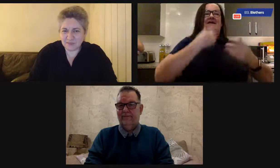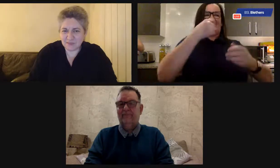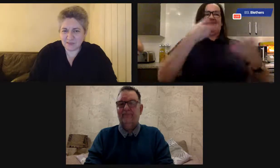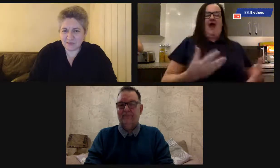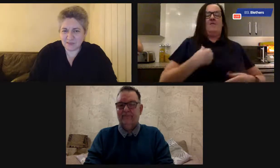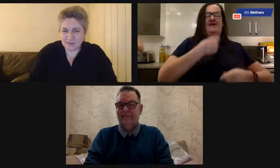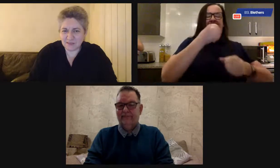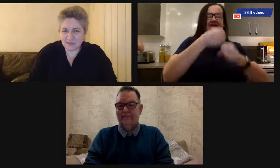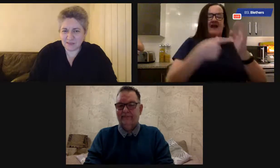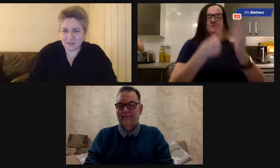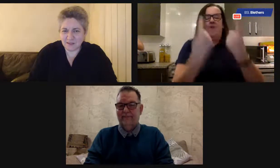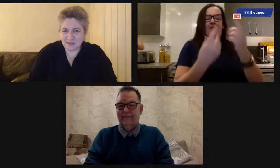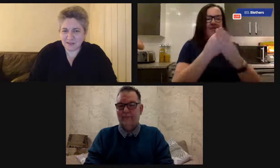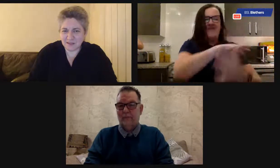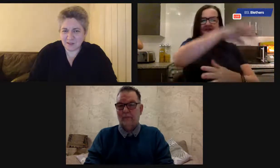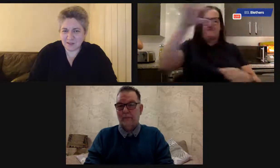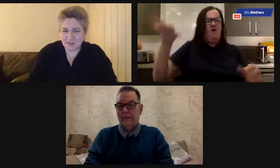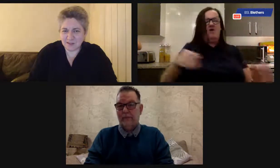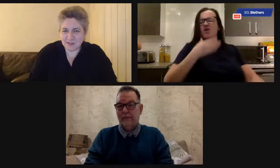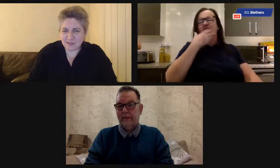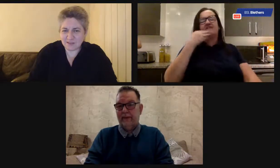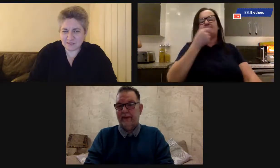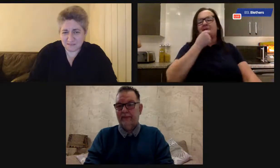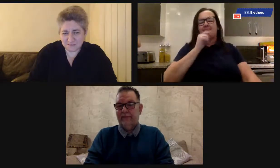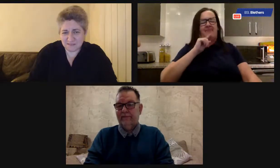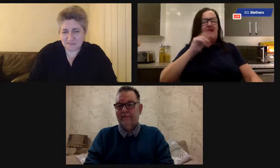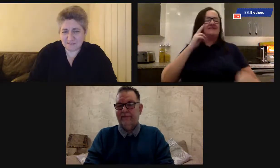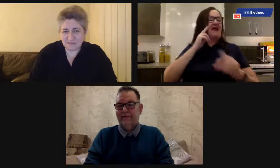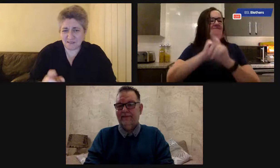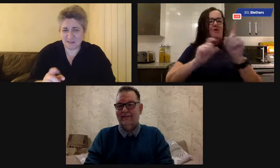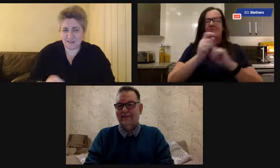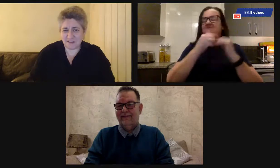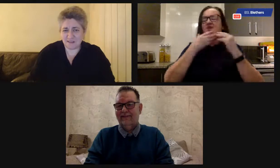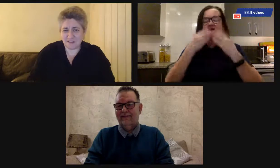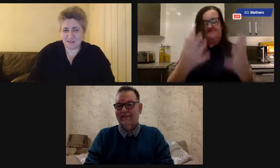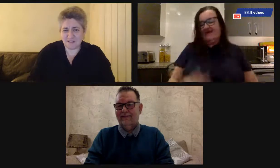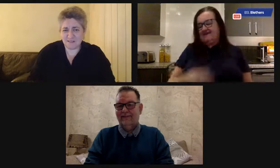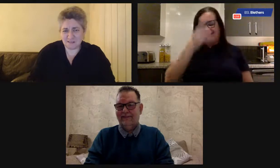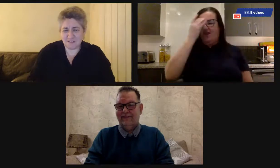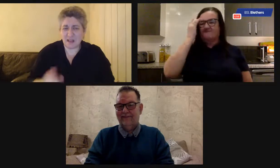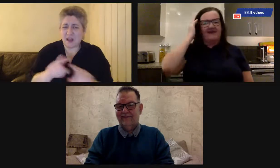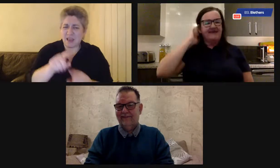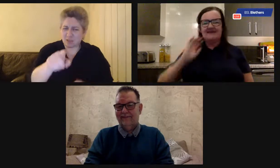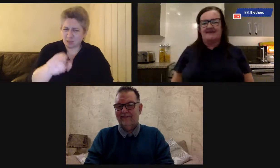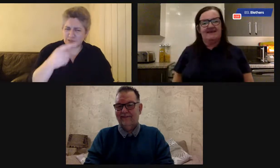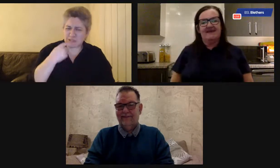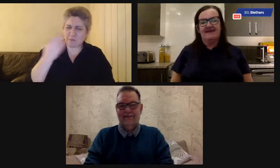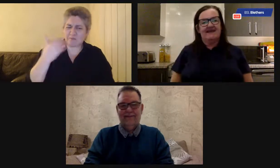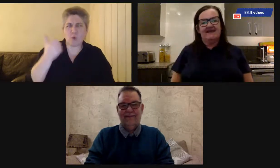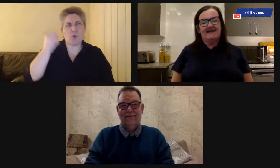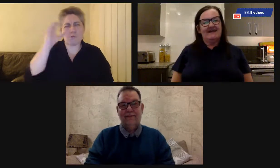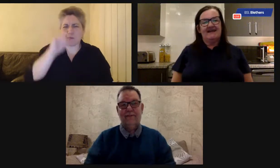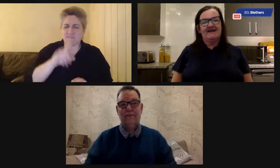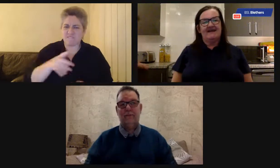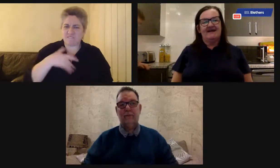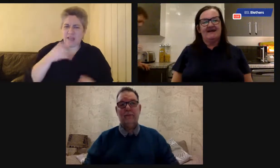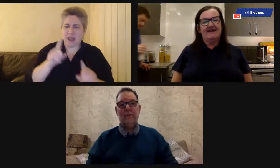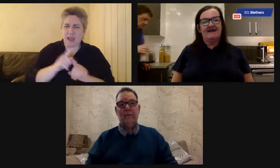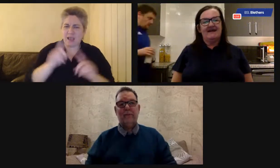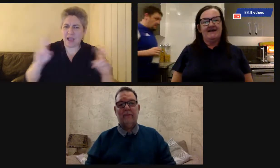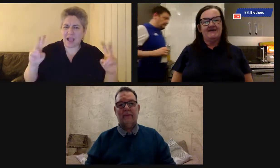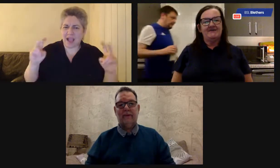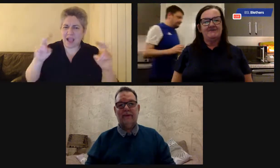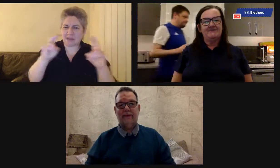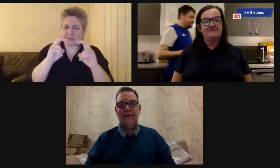and everything else." And I've eventually, because I didn't know many people at the beginning, but now I just